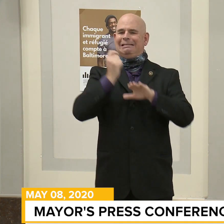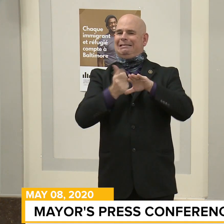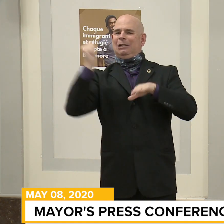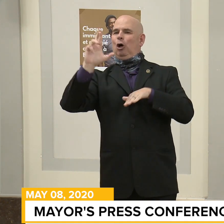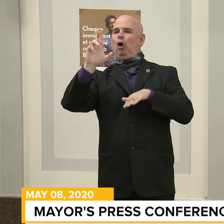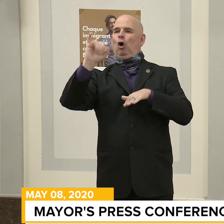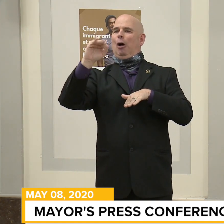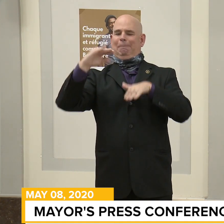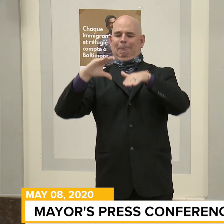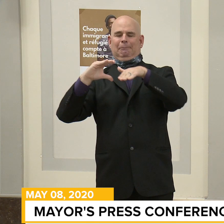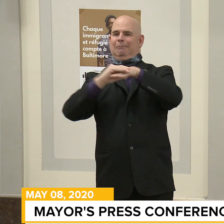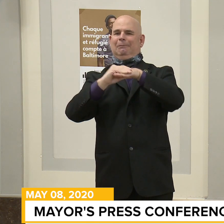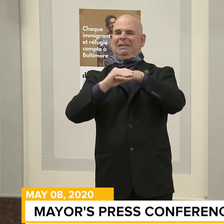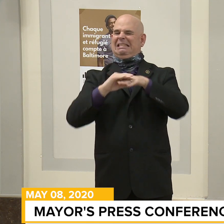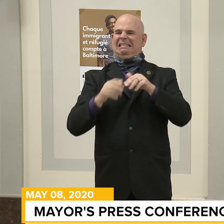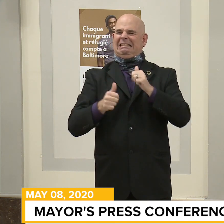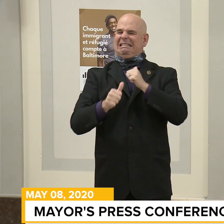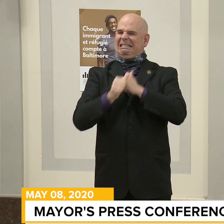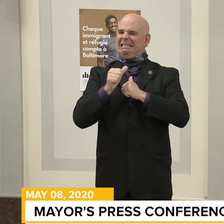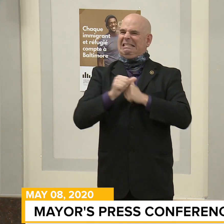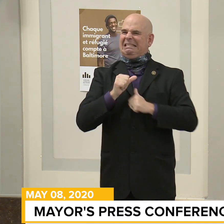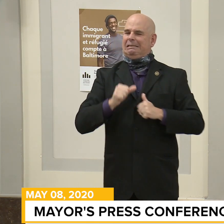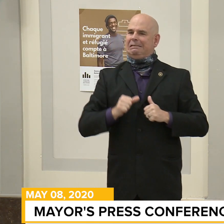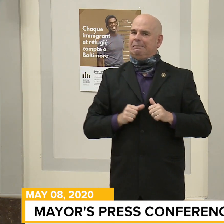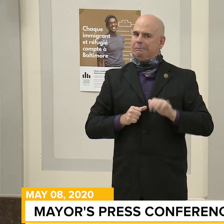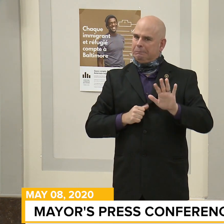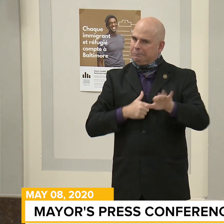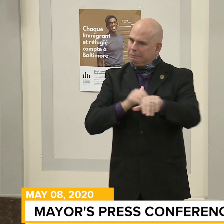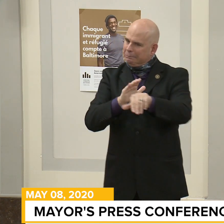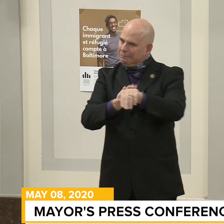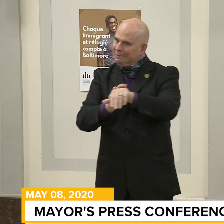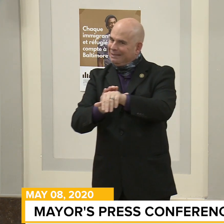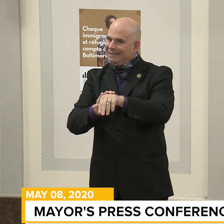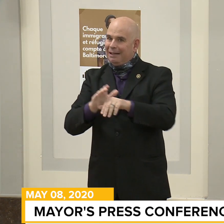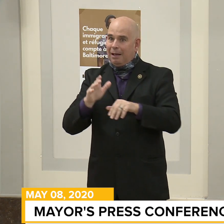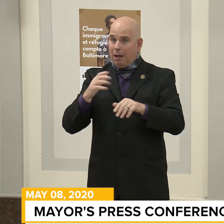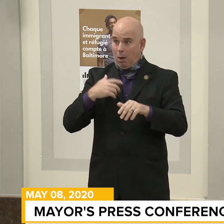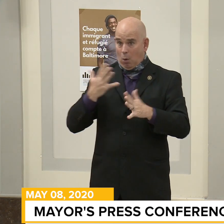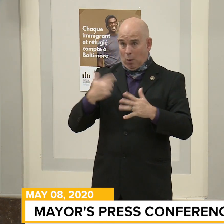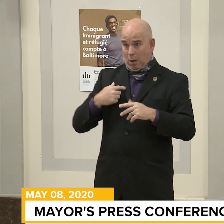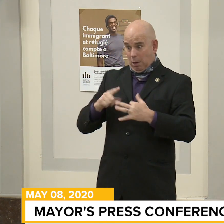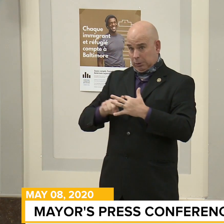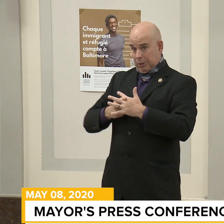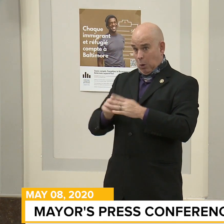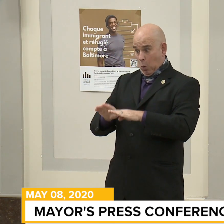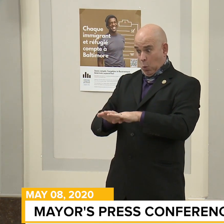I keep referring to, whatever our healthcare professionals